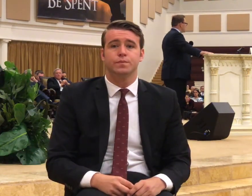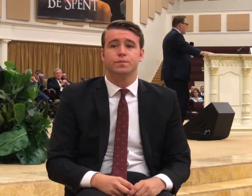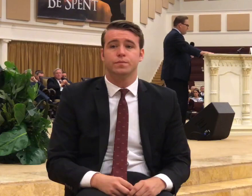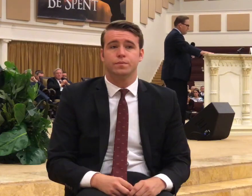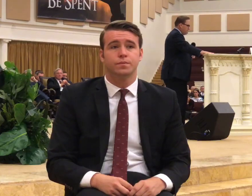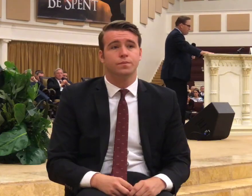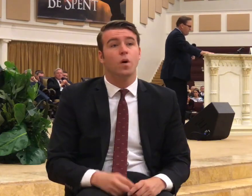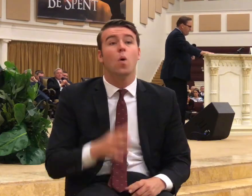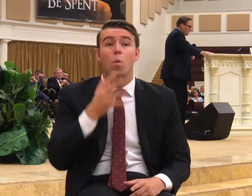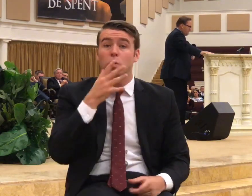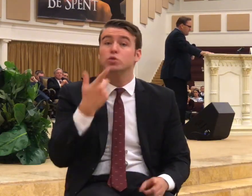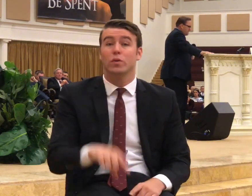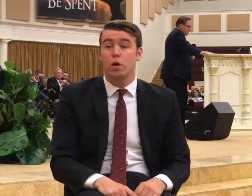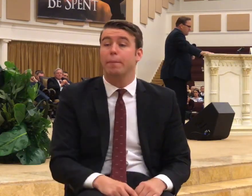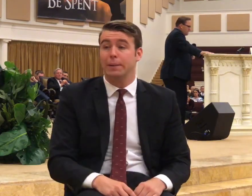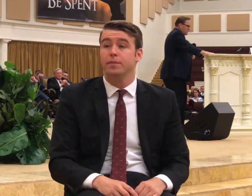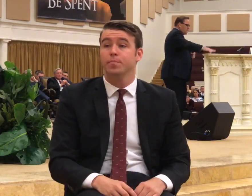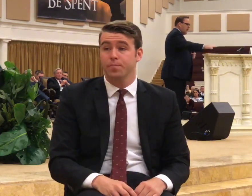It's going to happen.